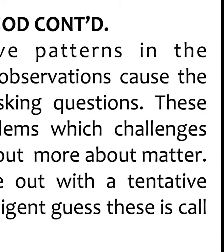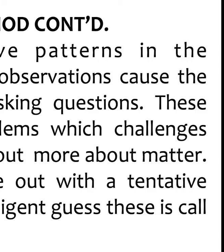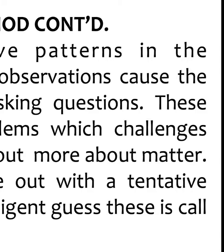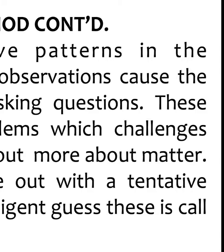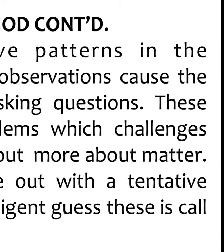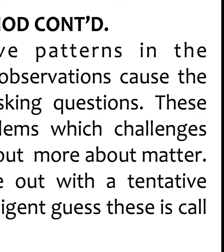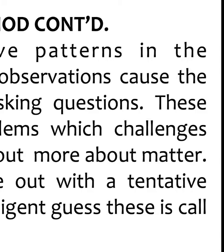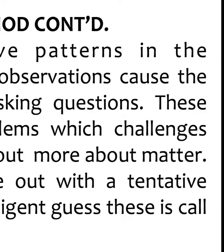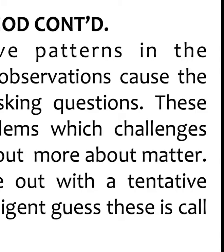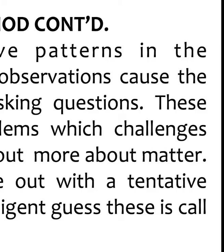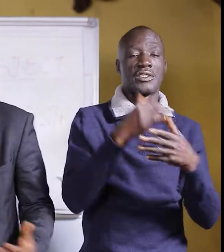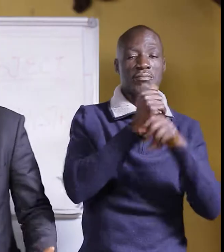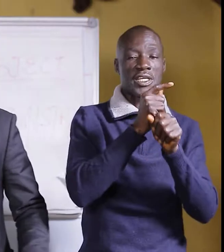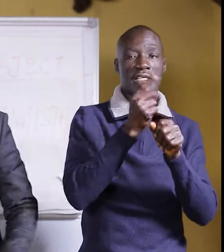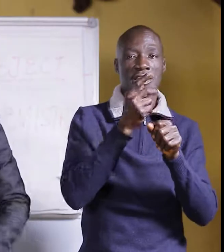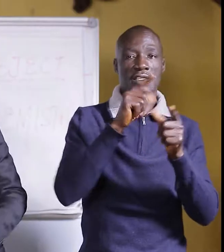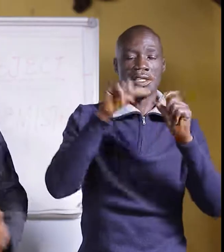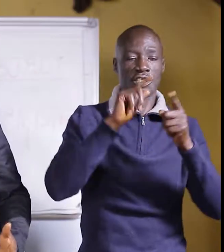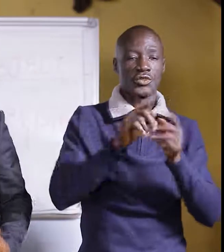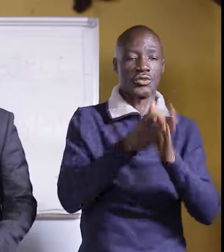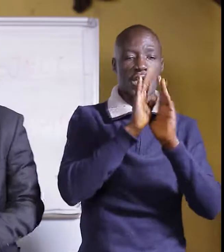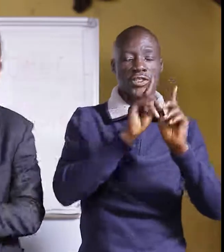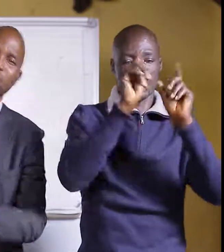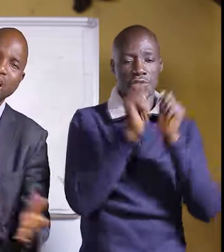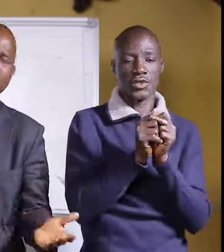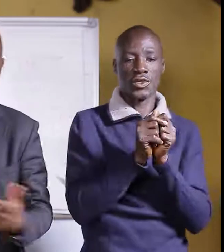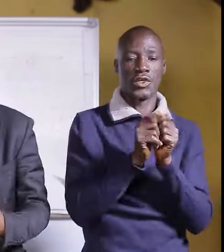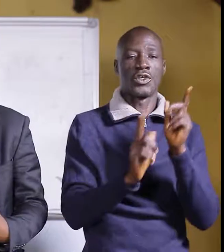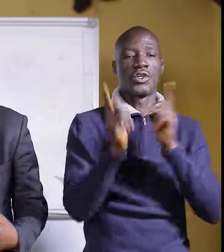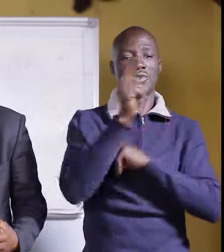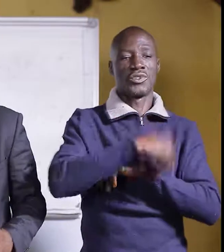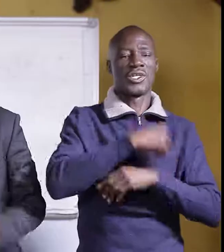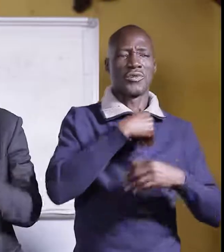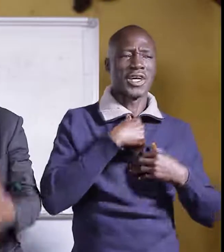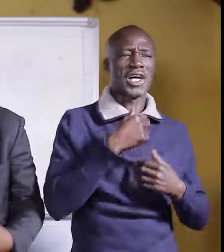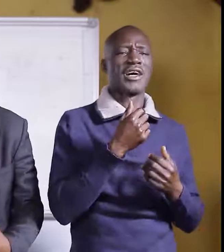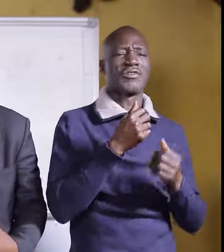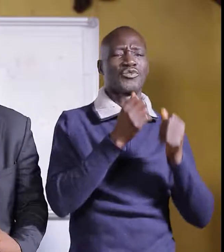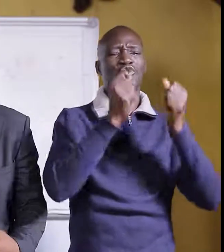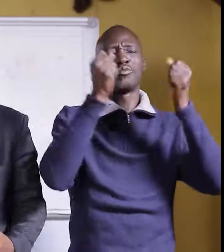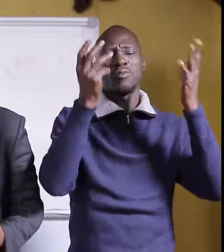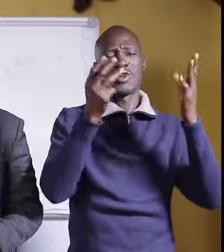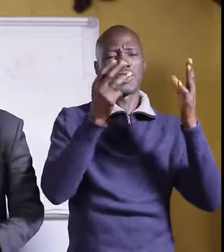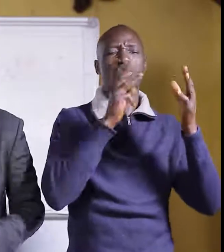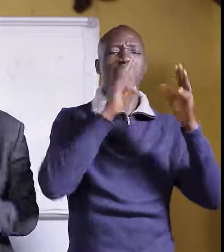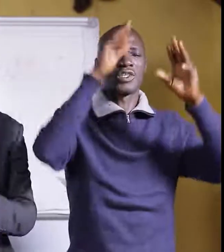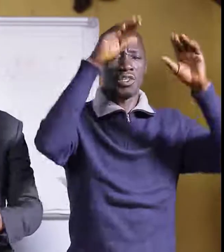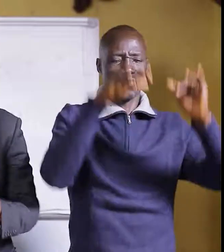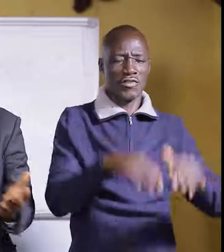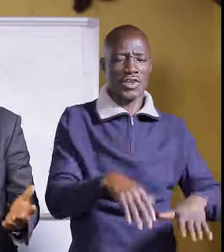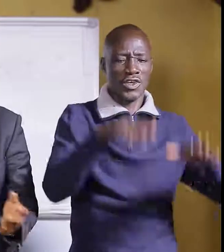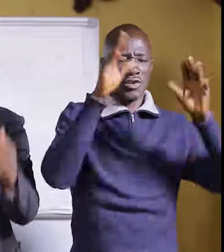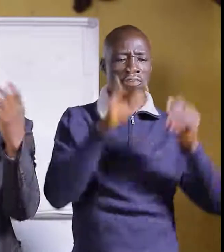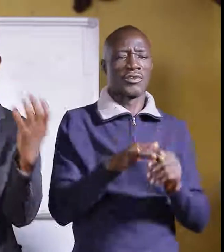start asking questions. For instance, today there is irregular rainfall, or there is too much of rainfall, or there is too much